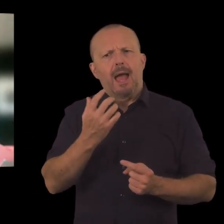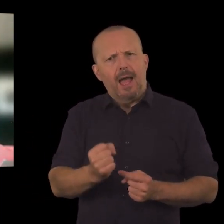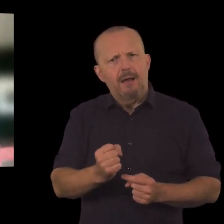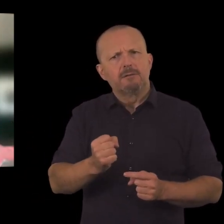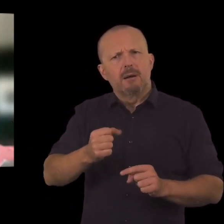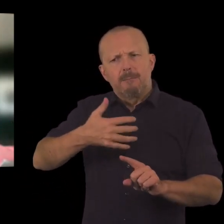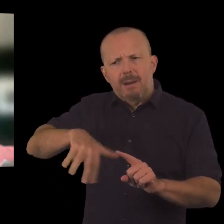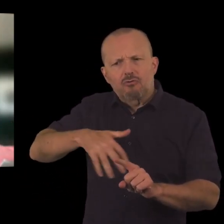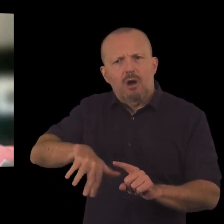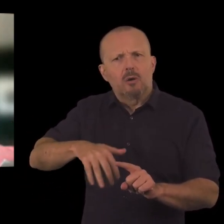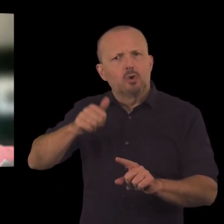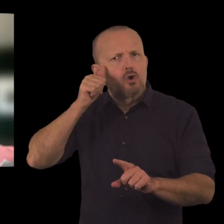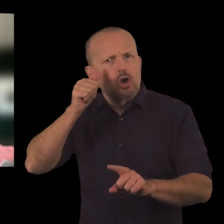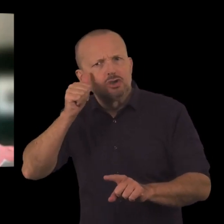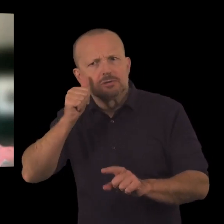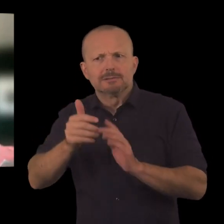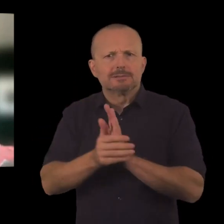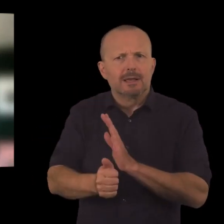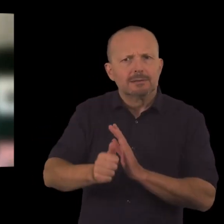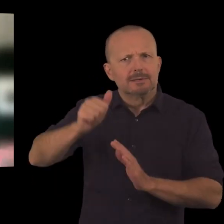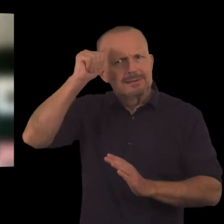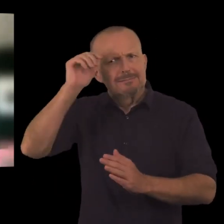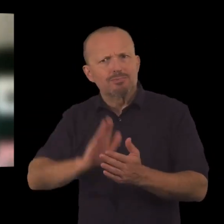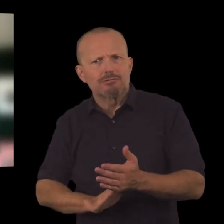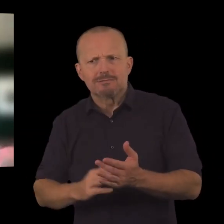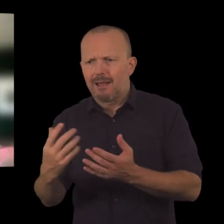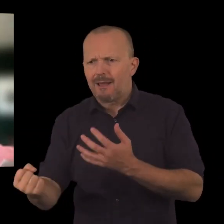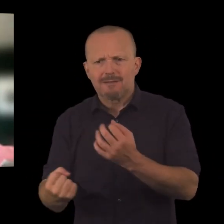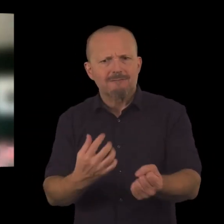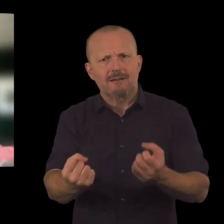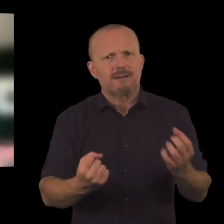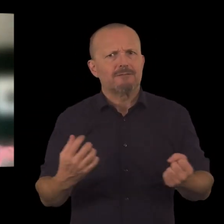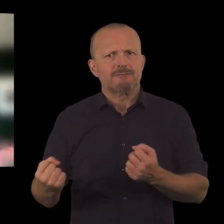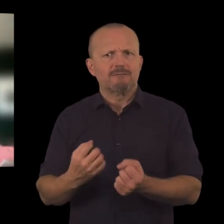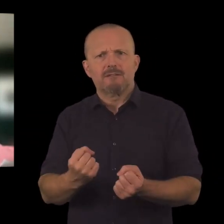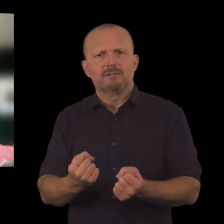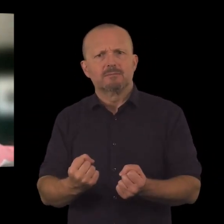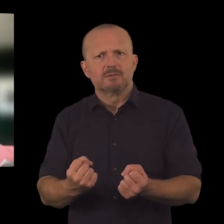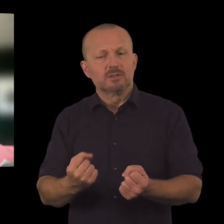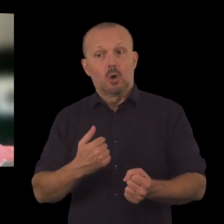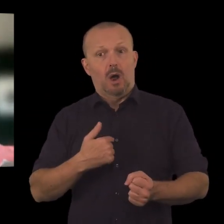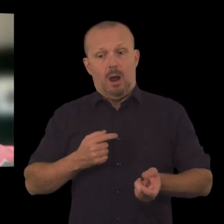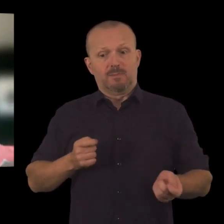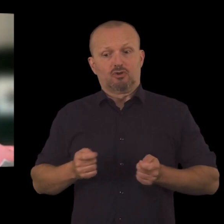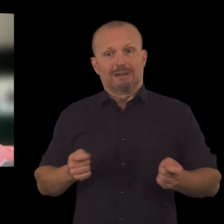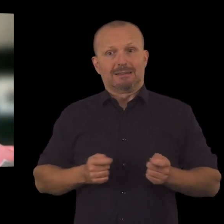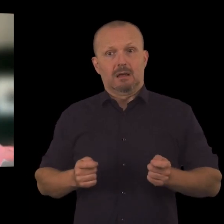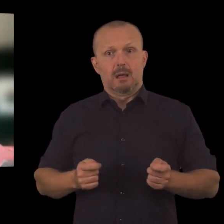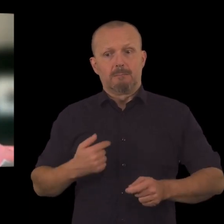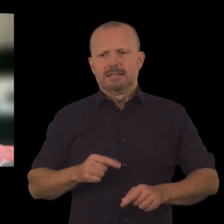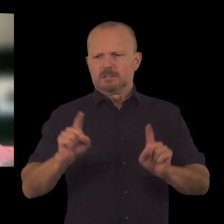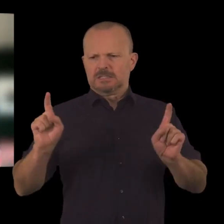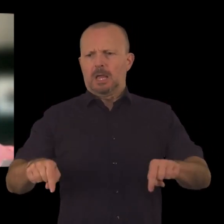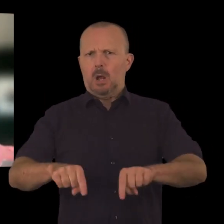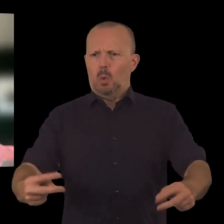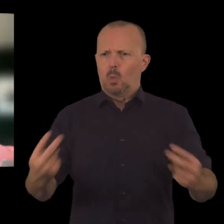to not replicate those kind of structures that people are experiencing in other parts of their life. So one of the big parts